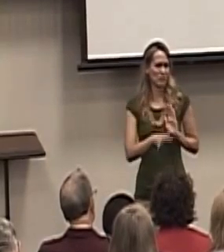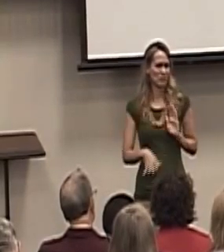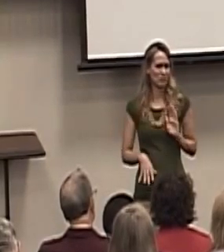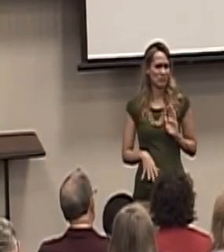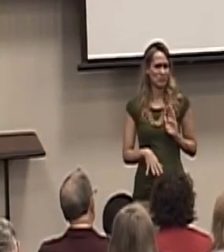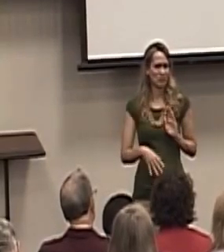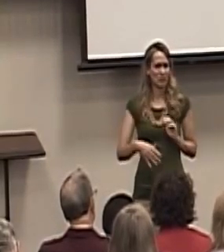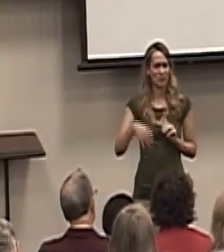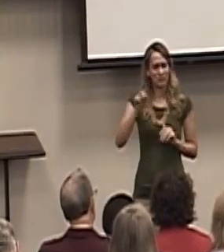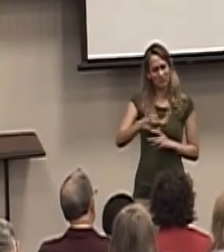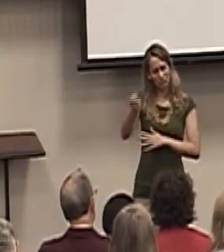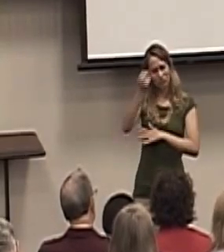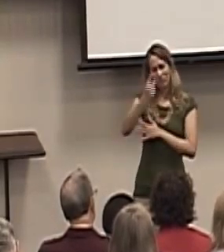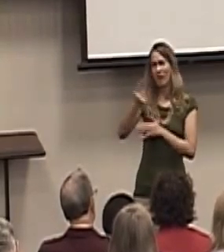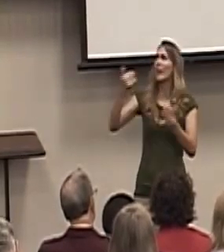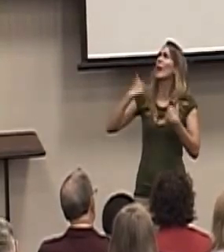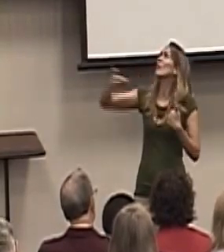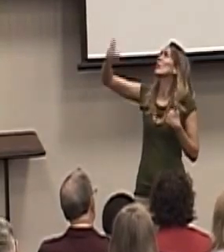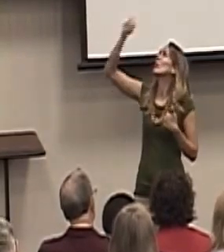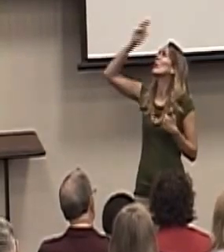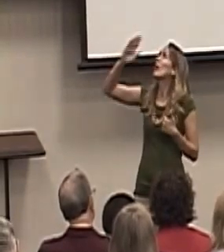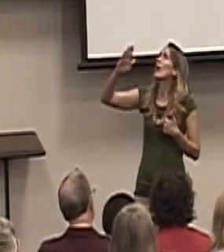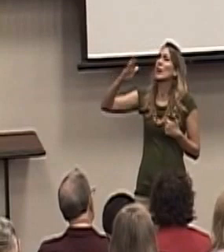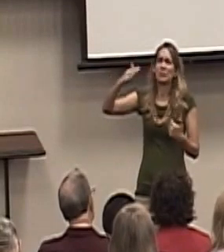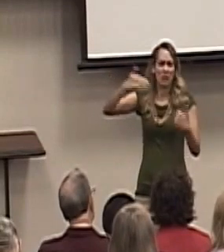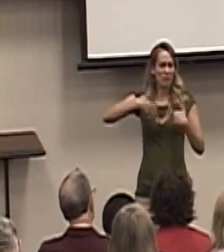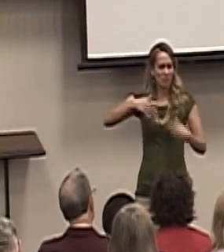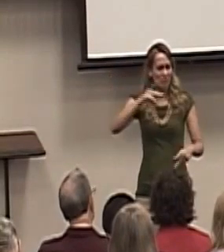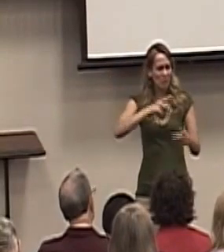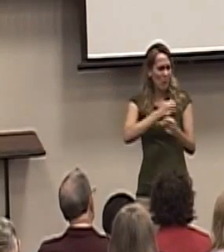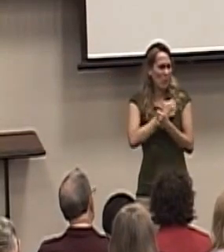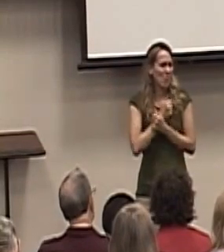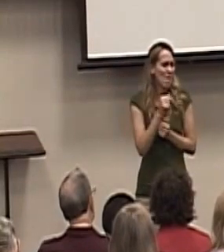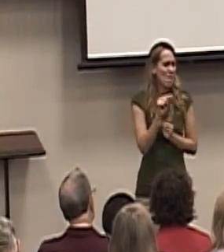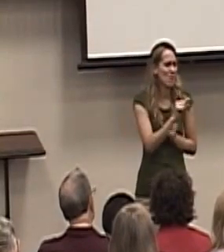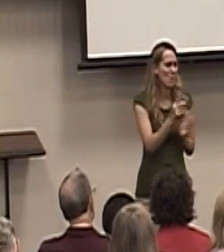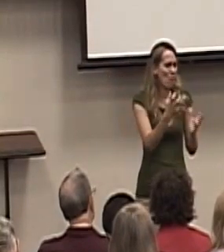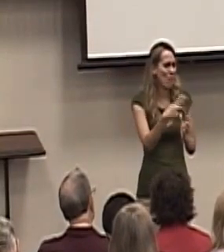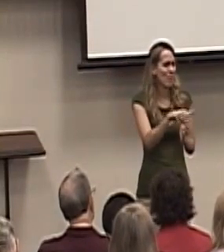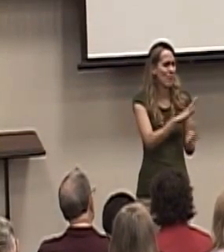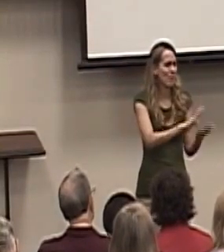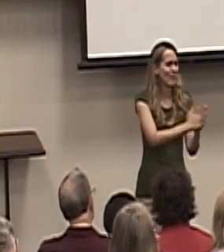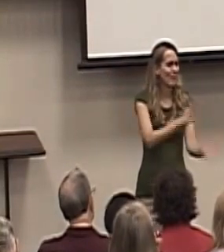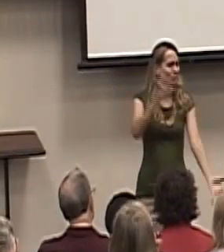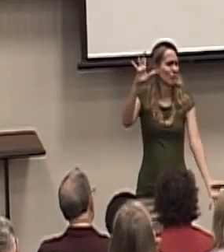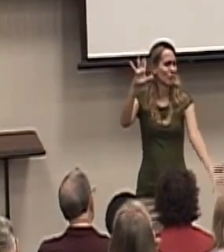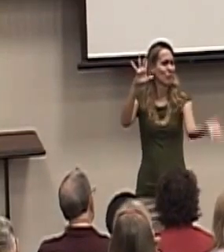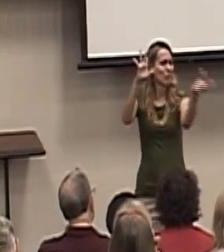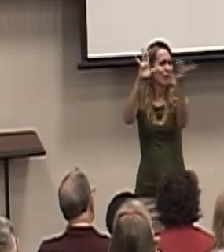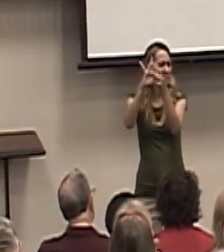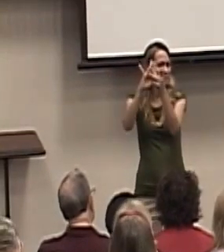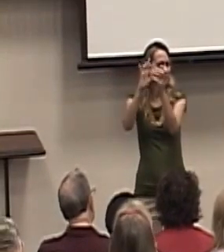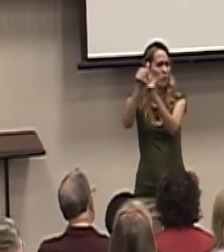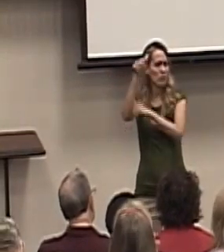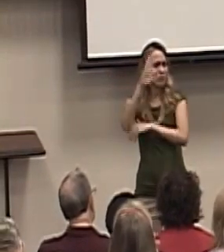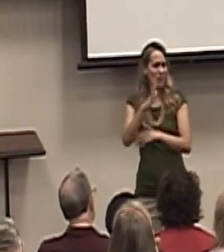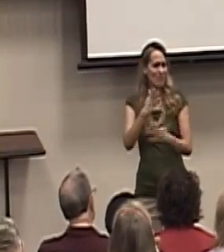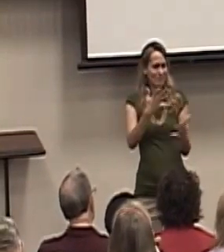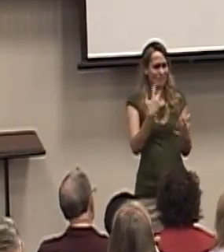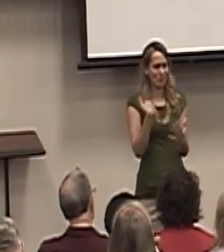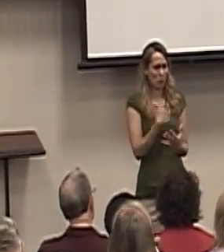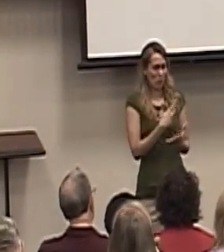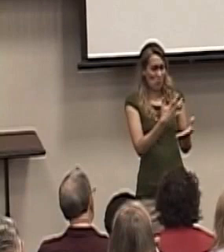is a God and that there is a people that love them and that desires for them to be reconciled to God, that desires for them to be